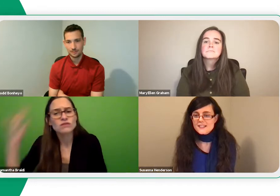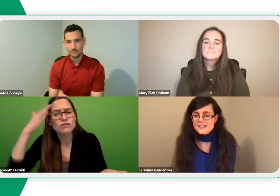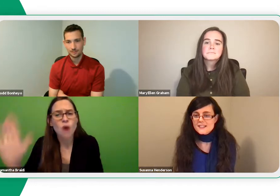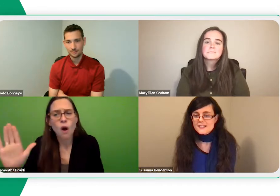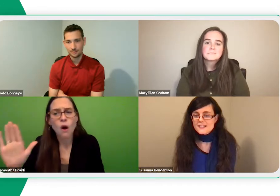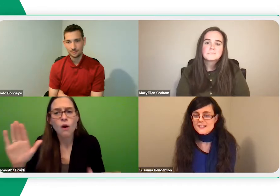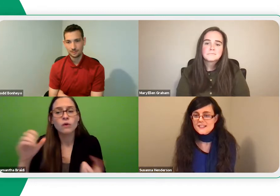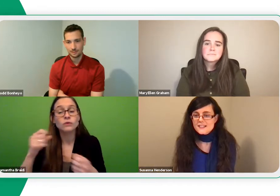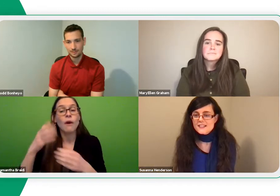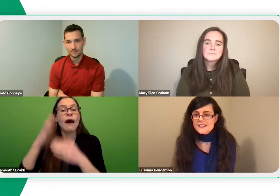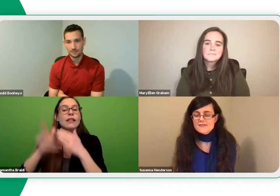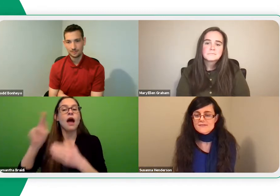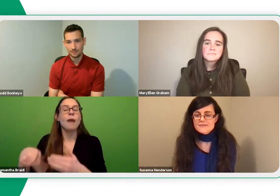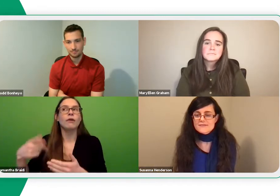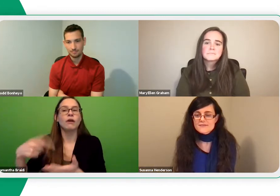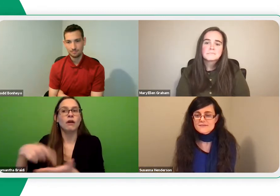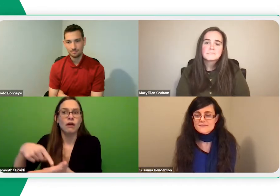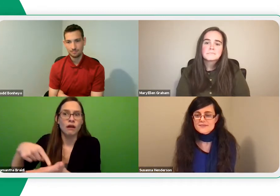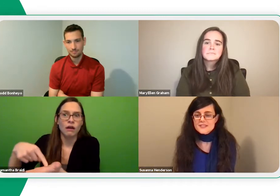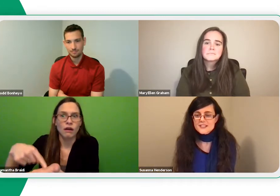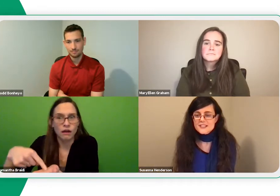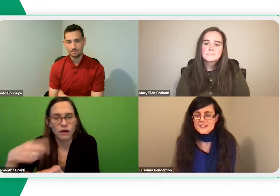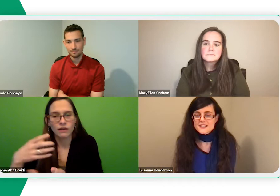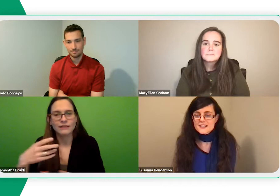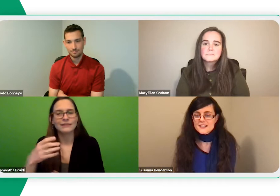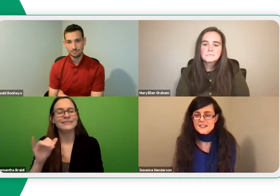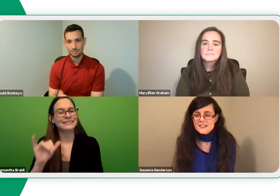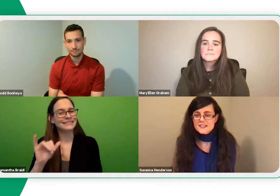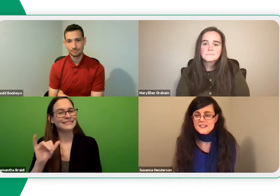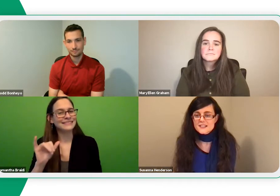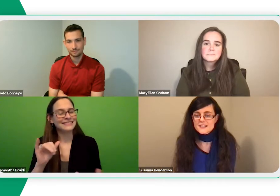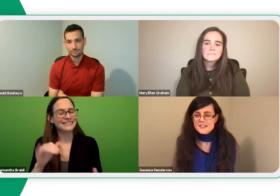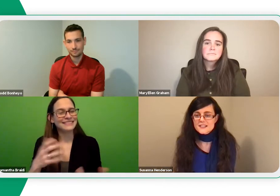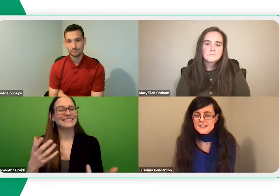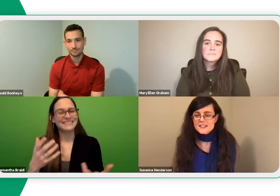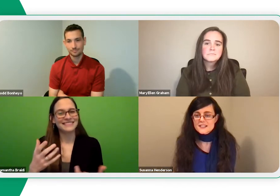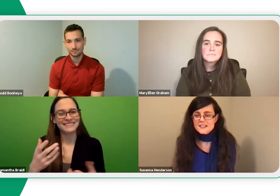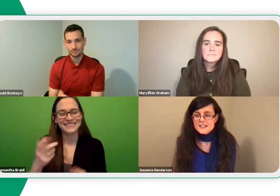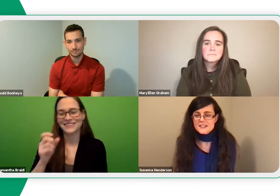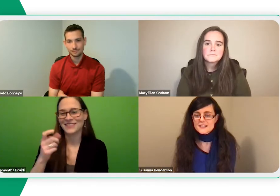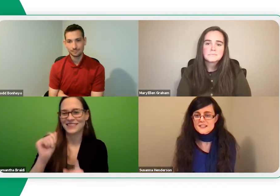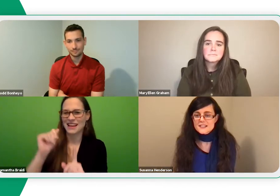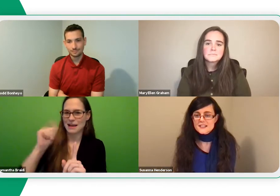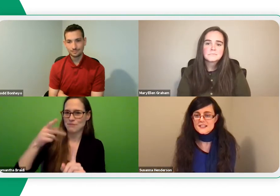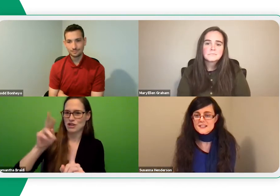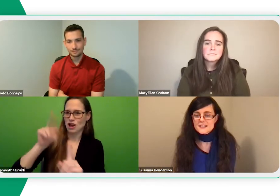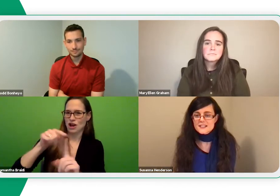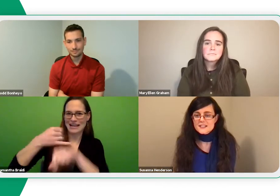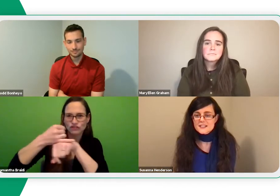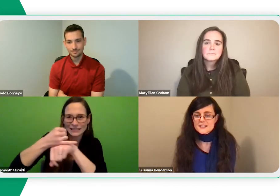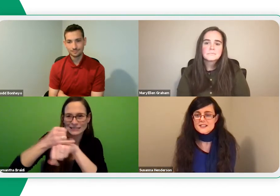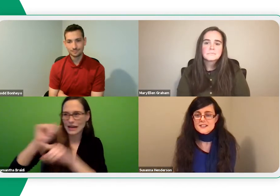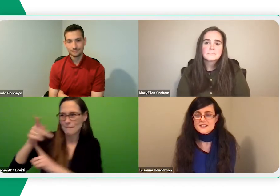kept going up. When they finally were explained what the APR meant, they were upset that they had to make those types of